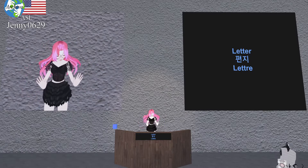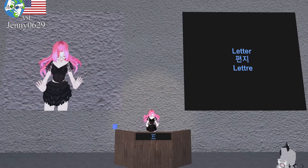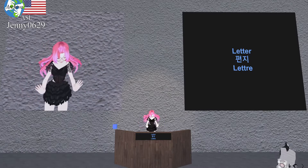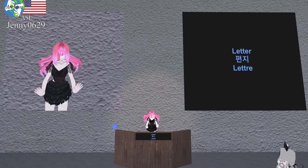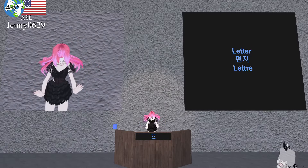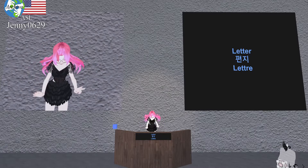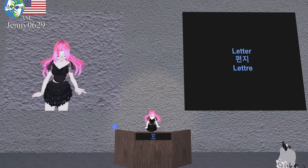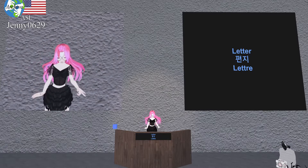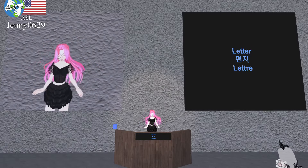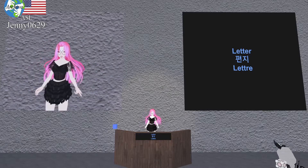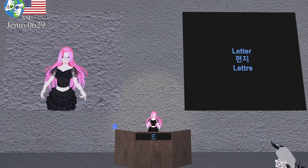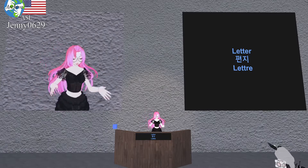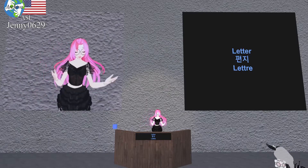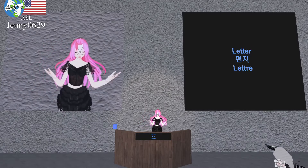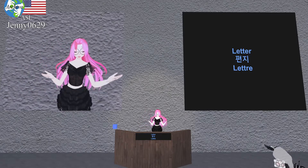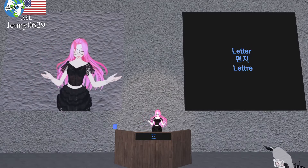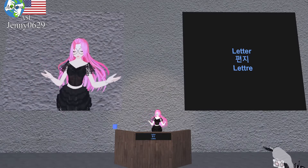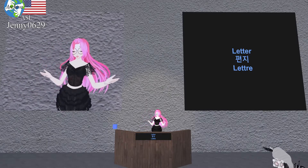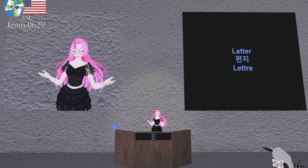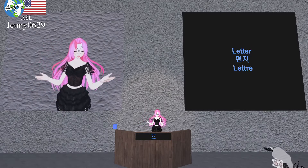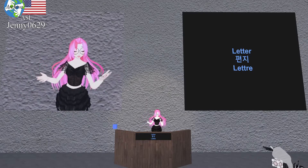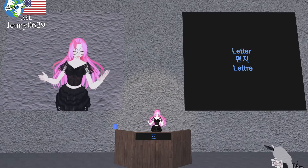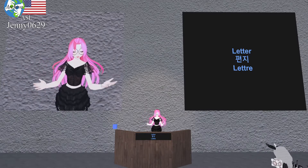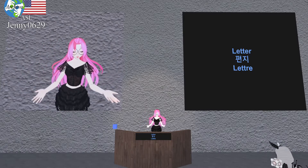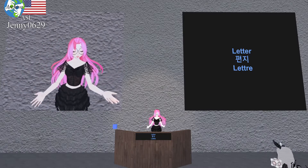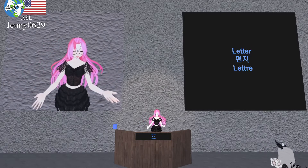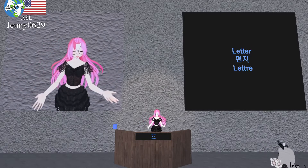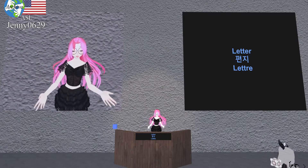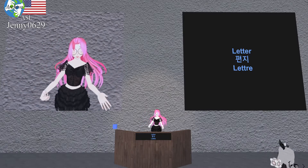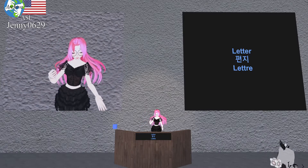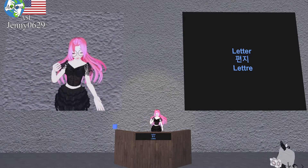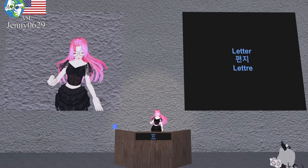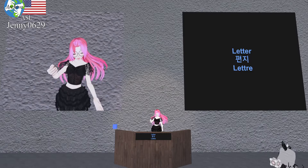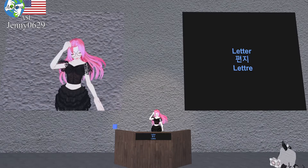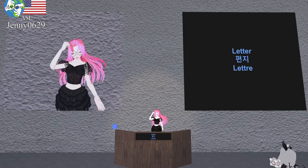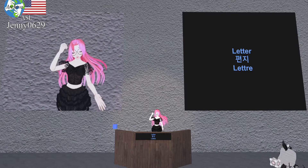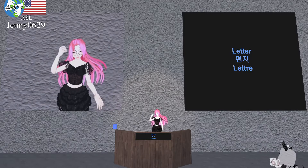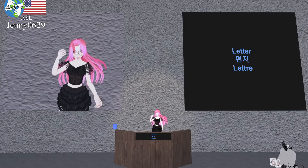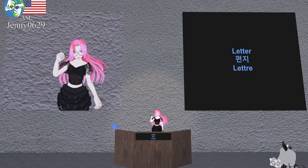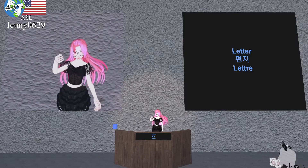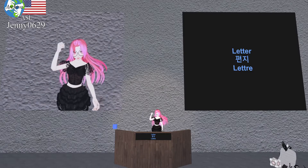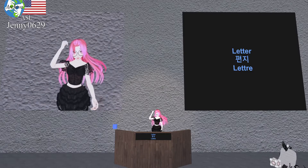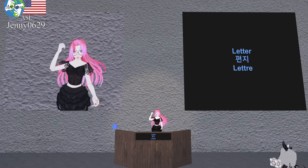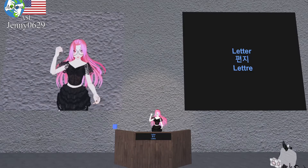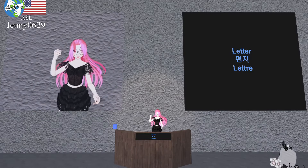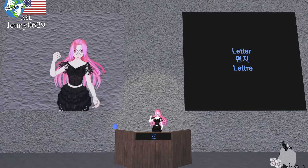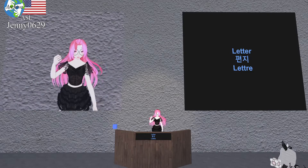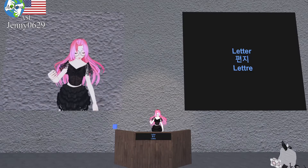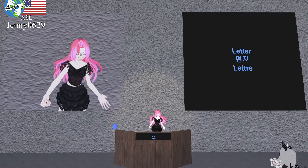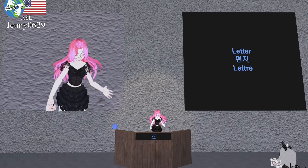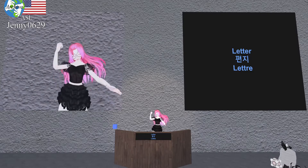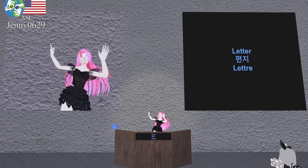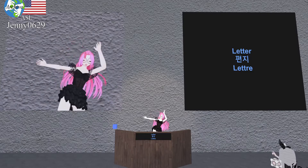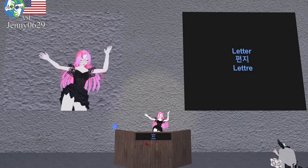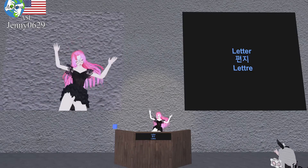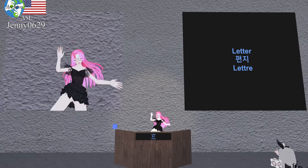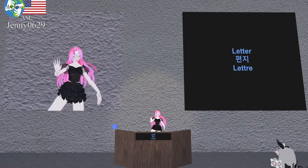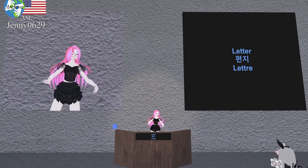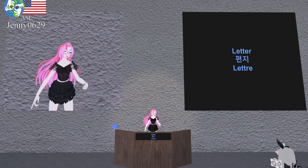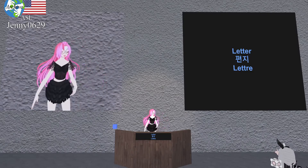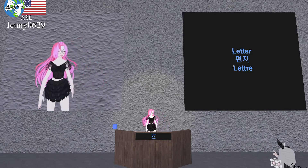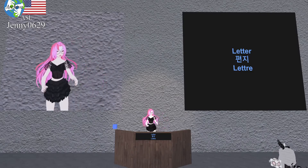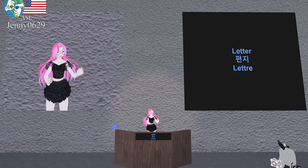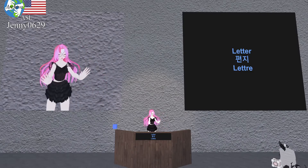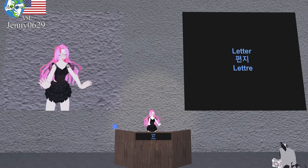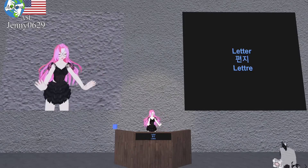will be across. Like, other signs, people, like, take it way too seriously. Like, the sign for, like, stupid is, like, you hit your head. People will, like, bah!